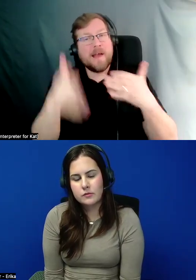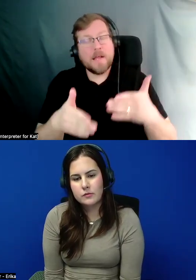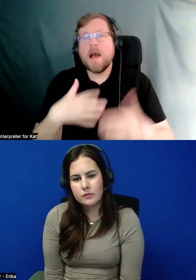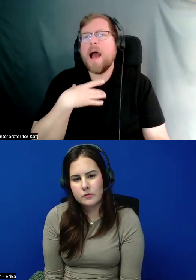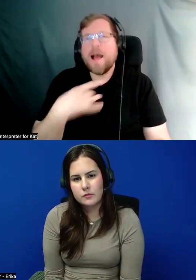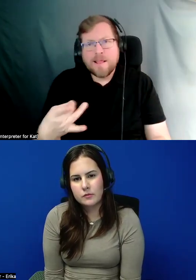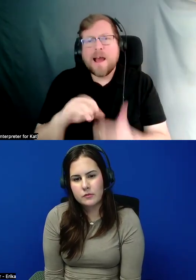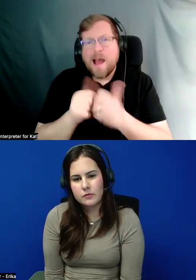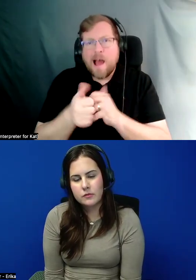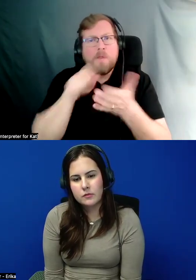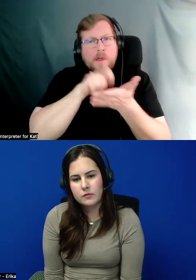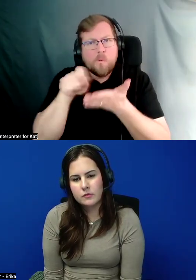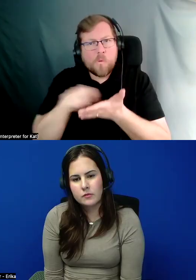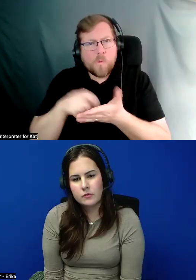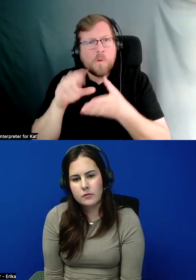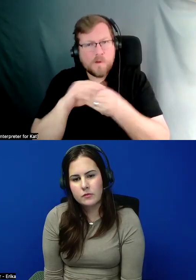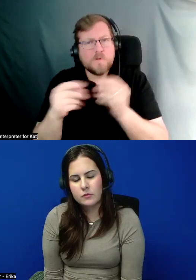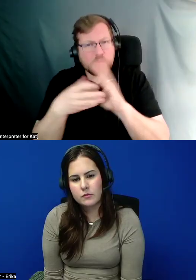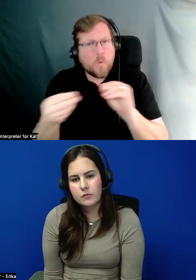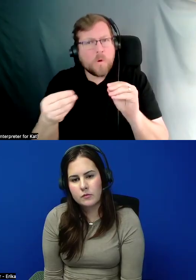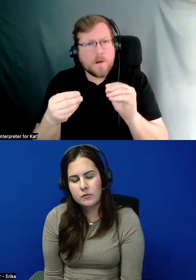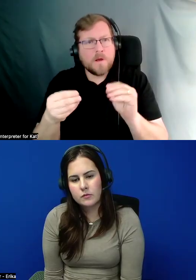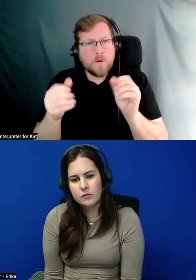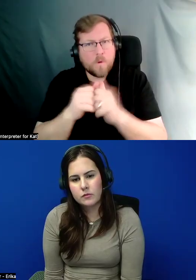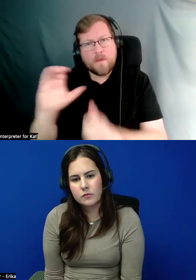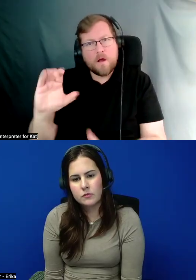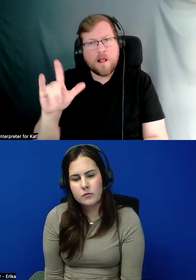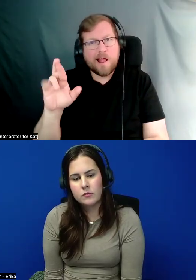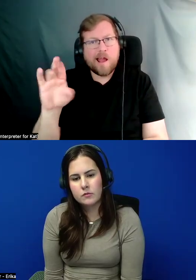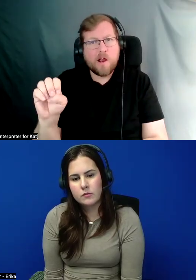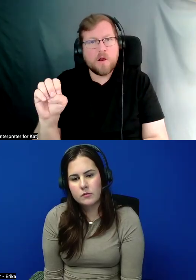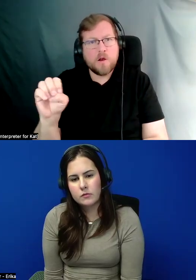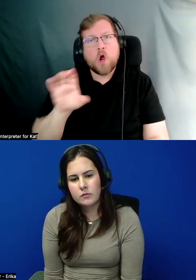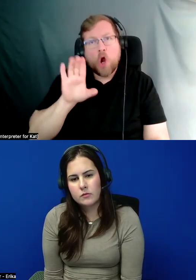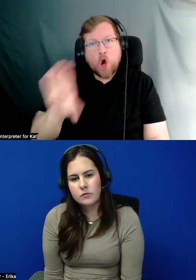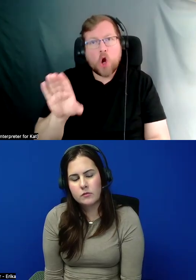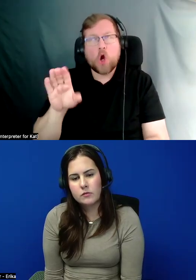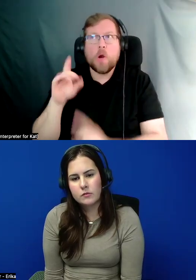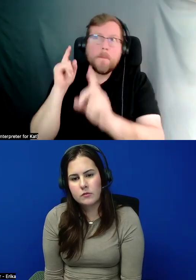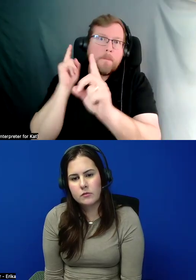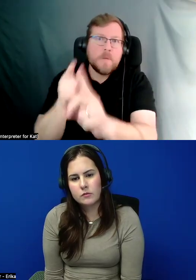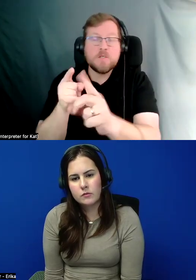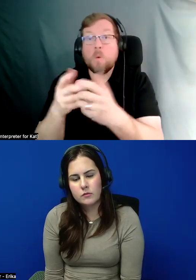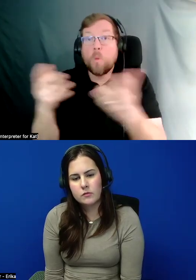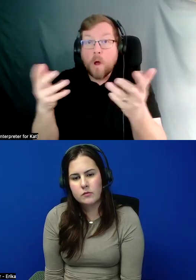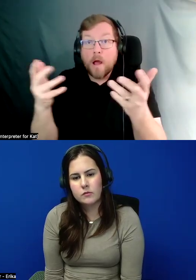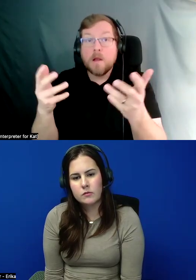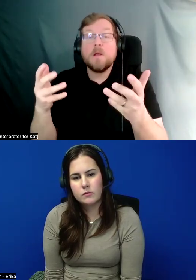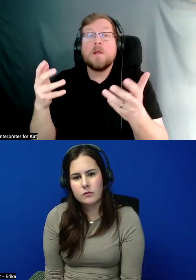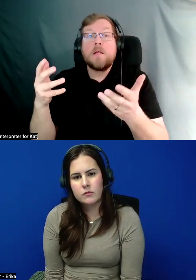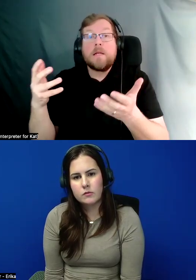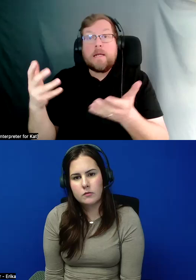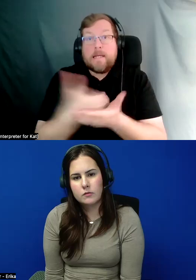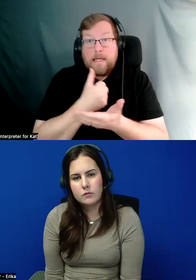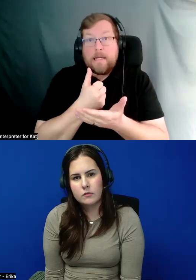they wrote the story about Claire. Her mission was to get the grant, the